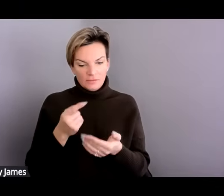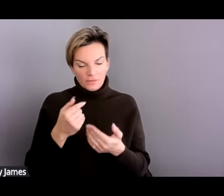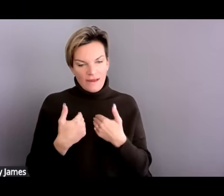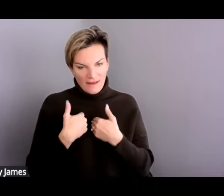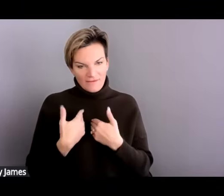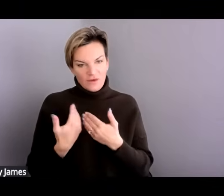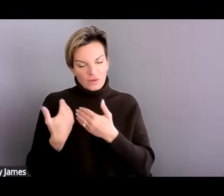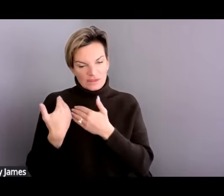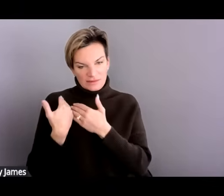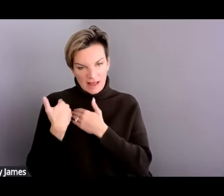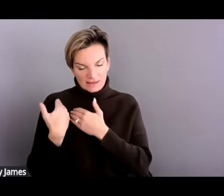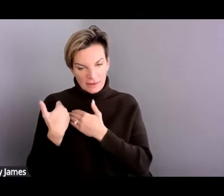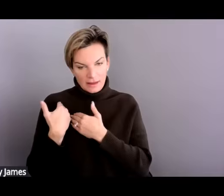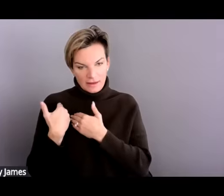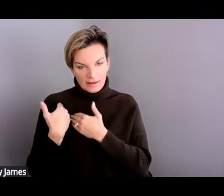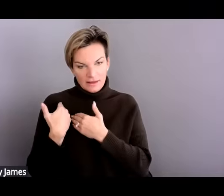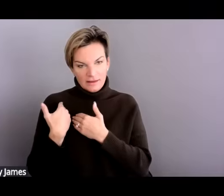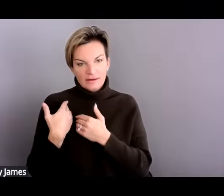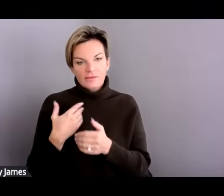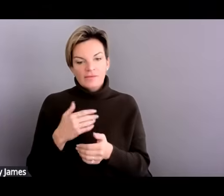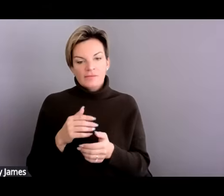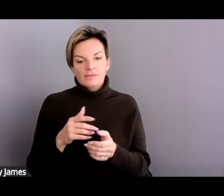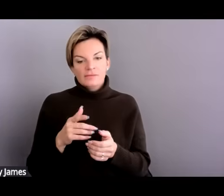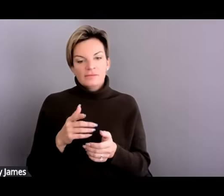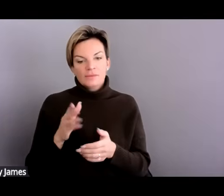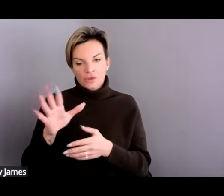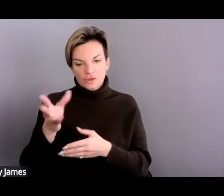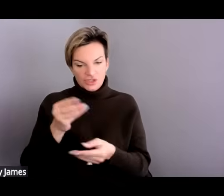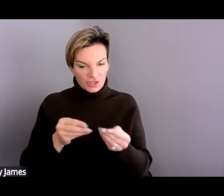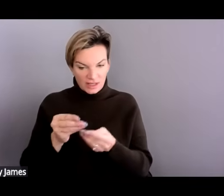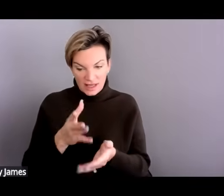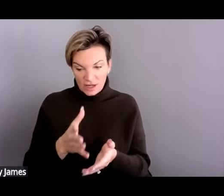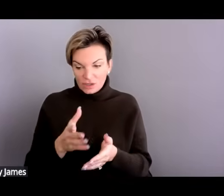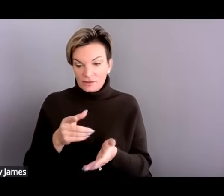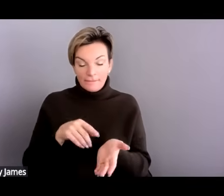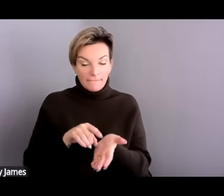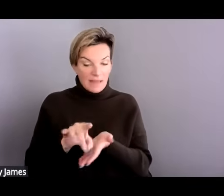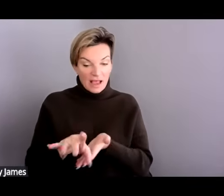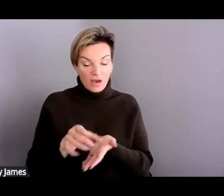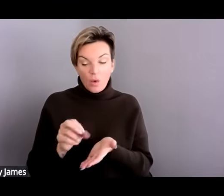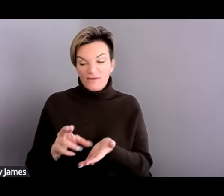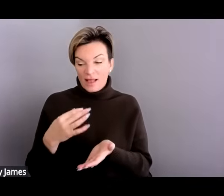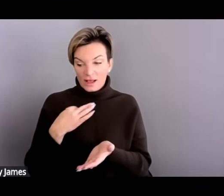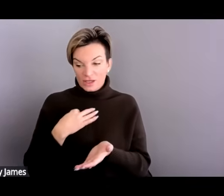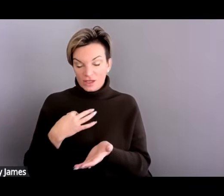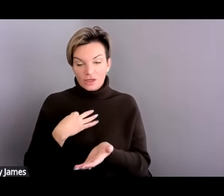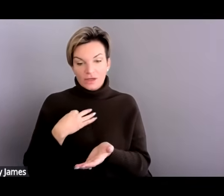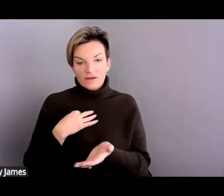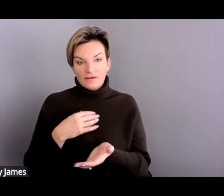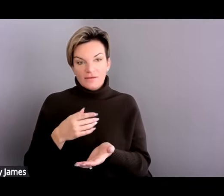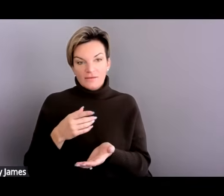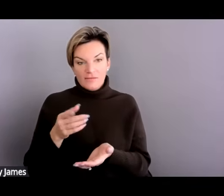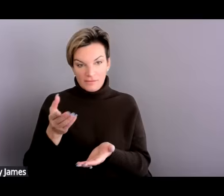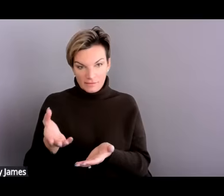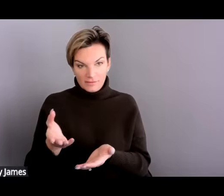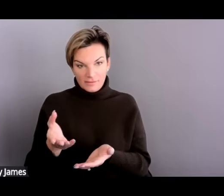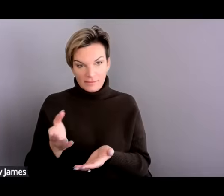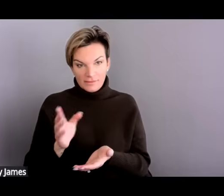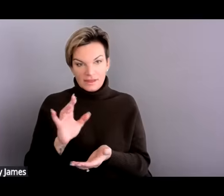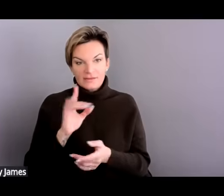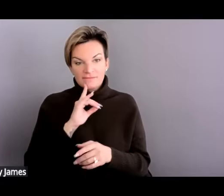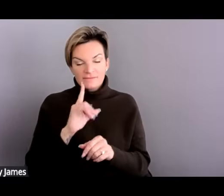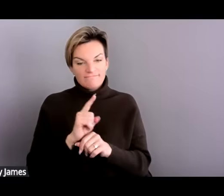responsibility with your circulators, whether they're volunteer or paid. These are people who are functioning almost as quasi